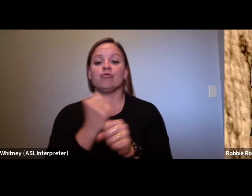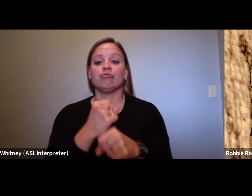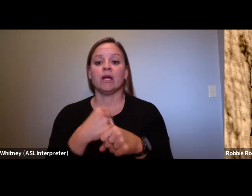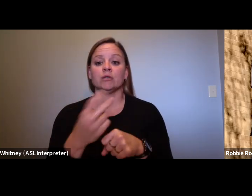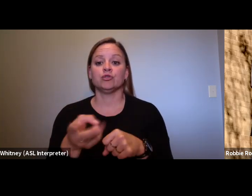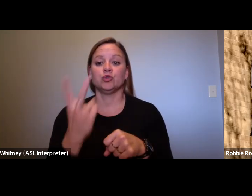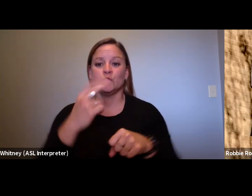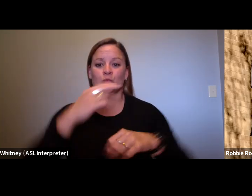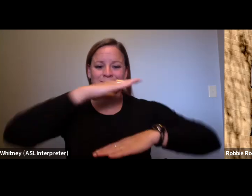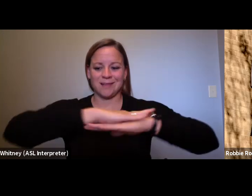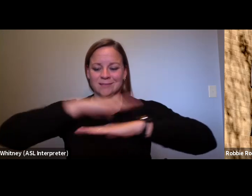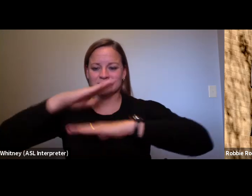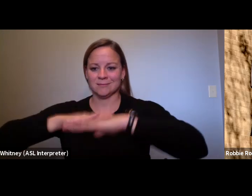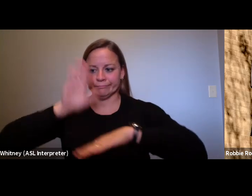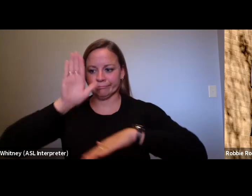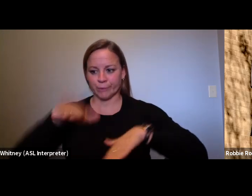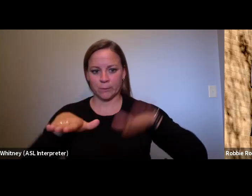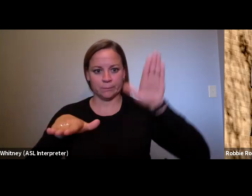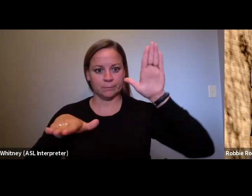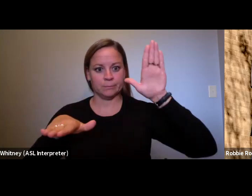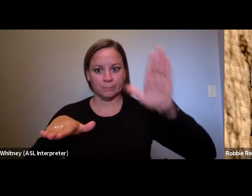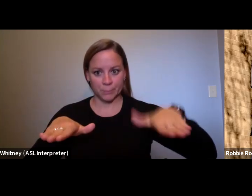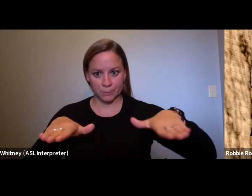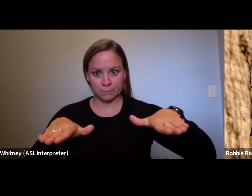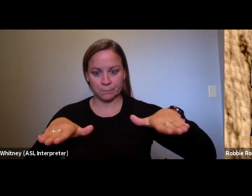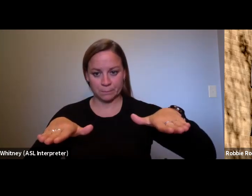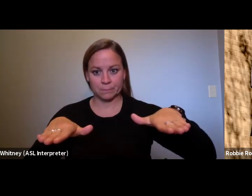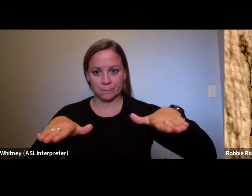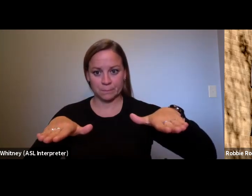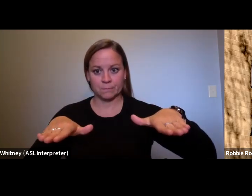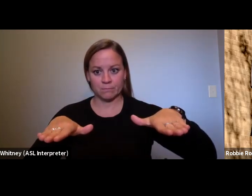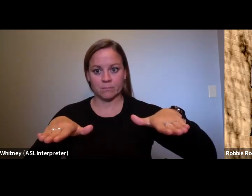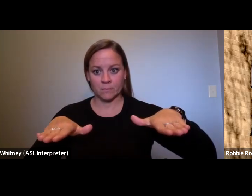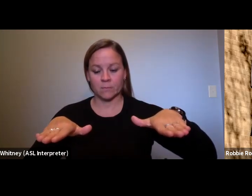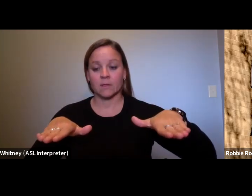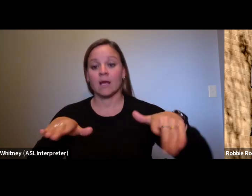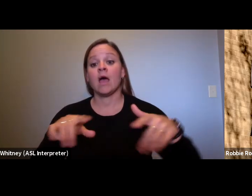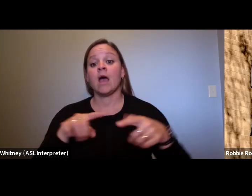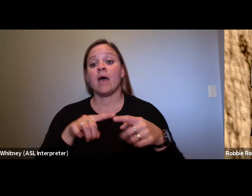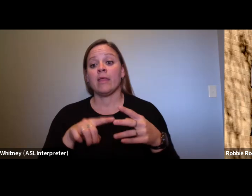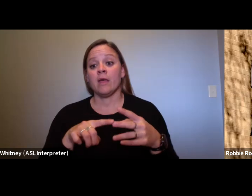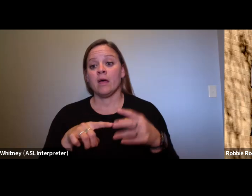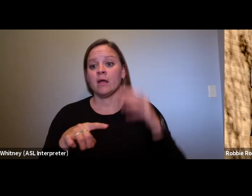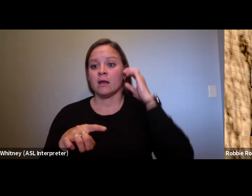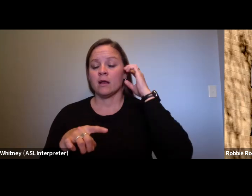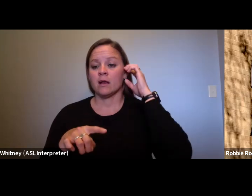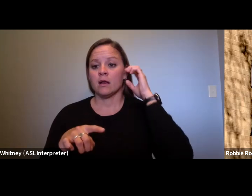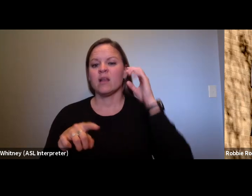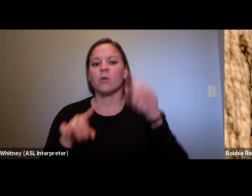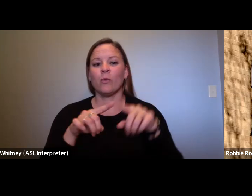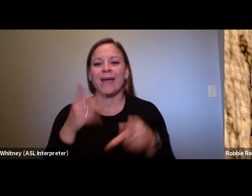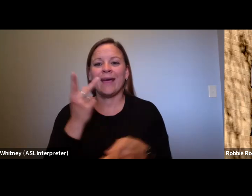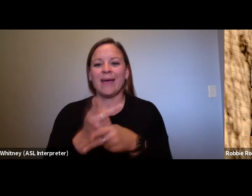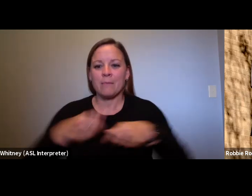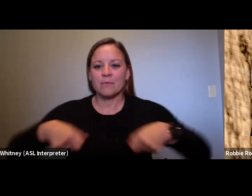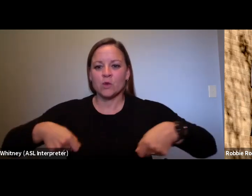2 desks, 1 over each of the wheels. And then we also kept the